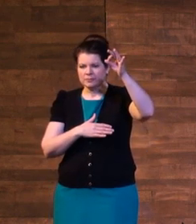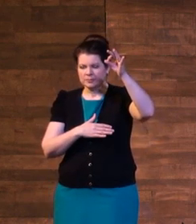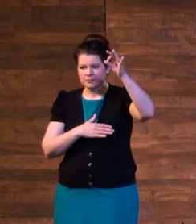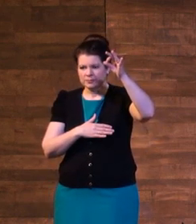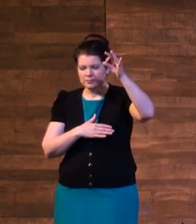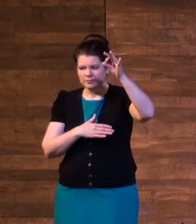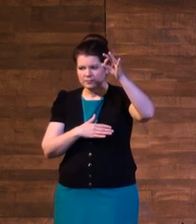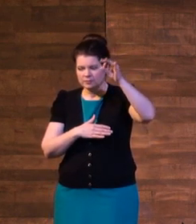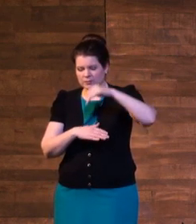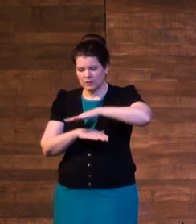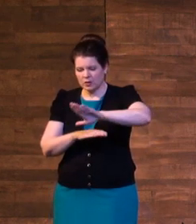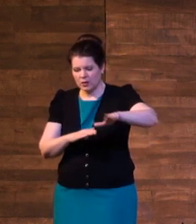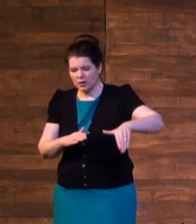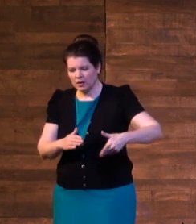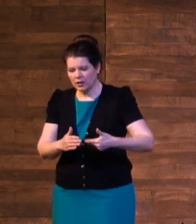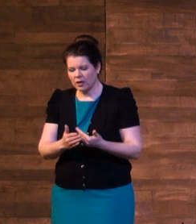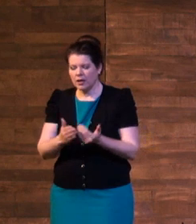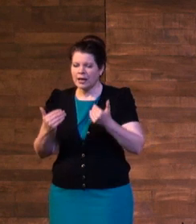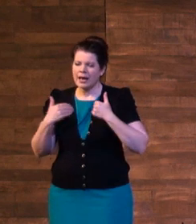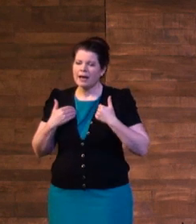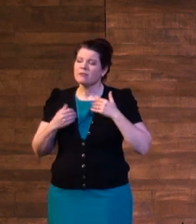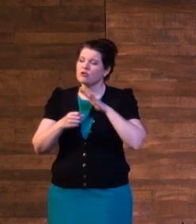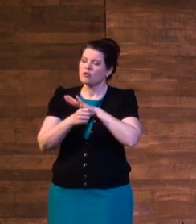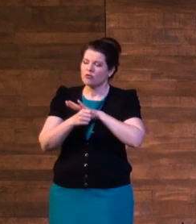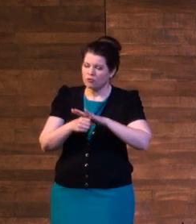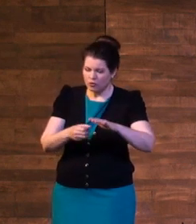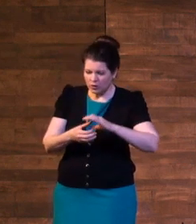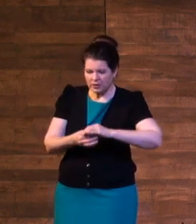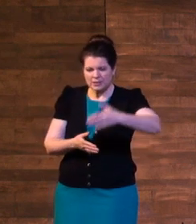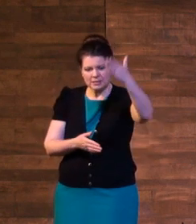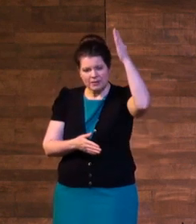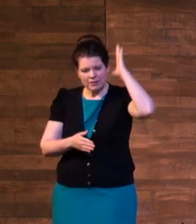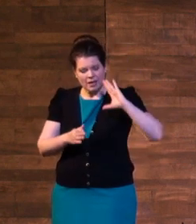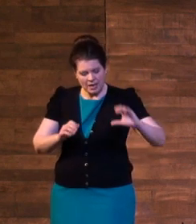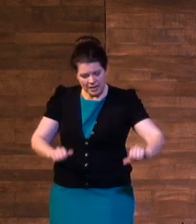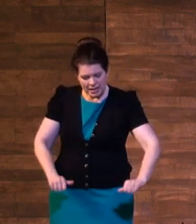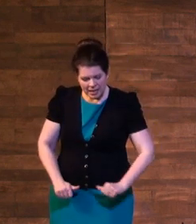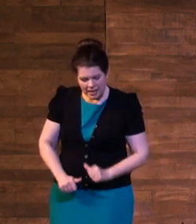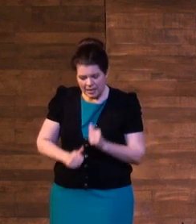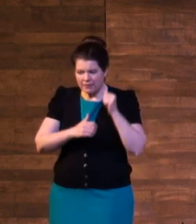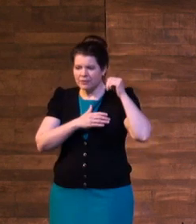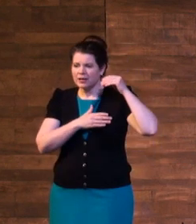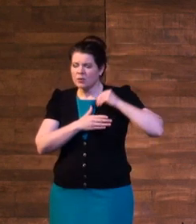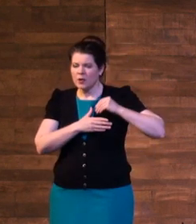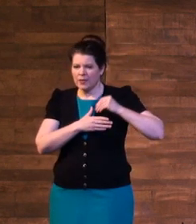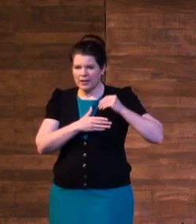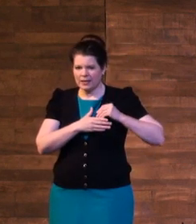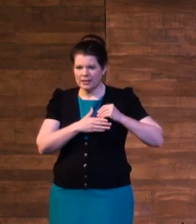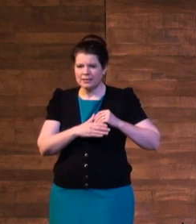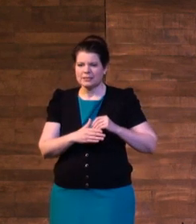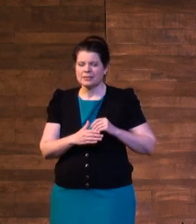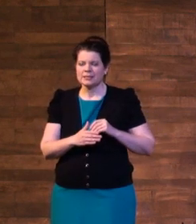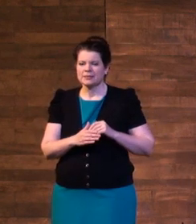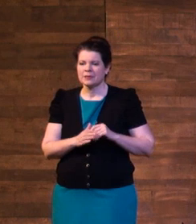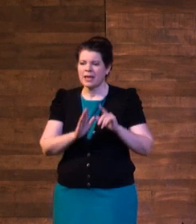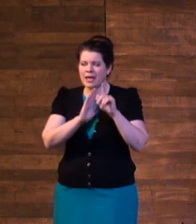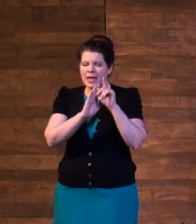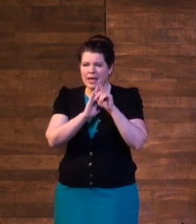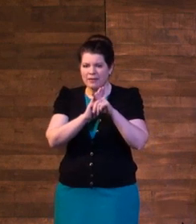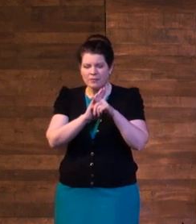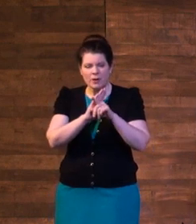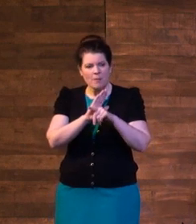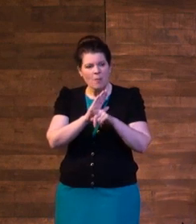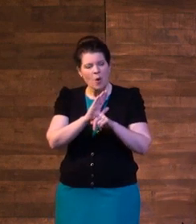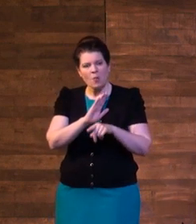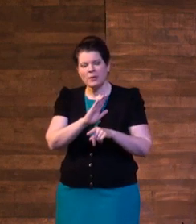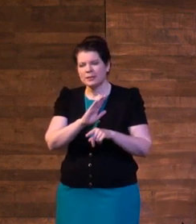The fullness of God lives within us every moment. But how often do